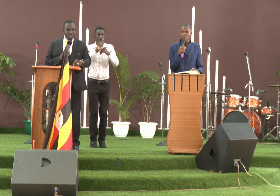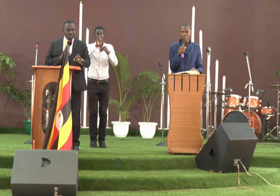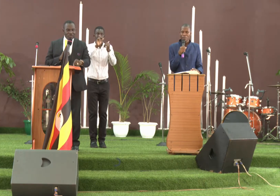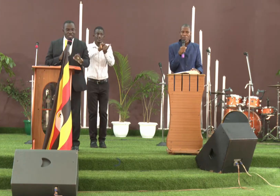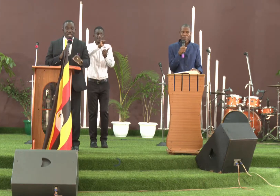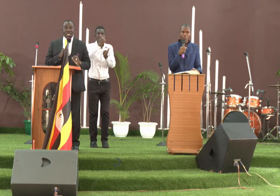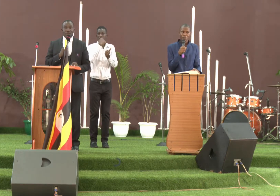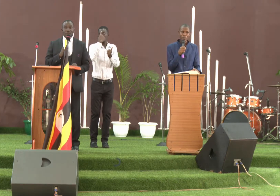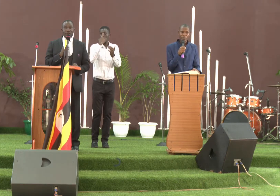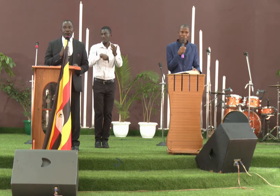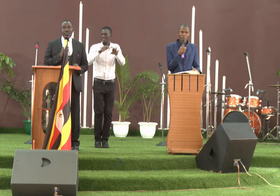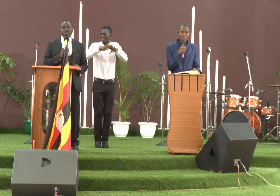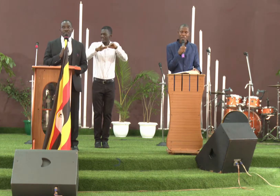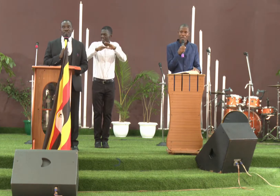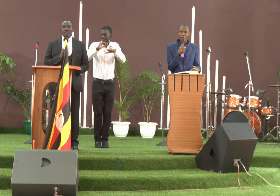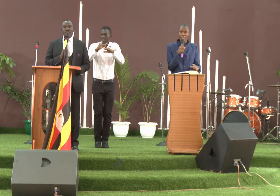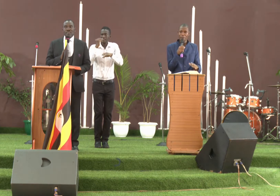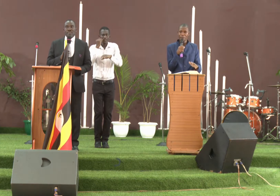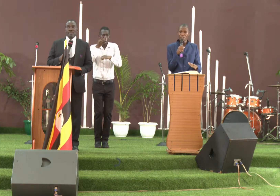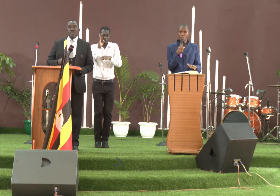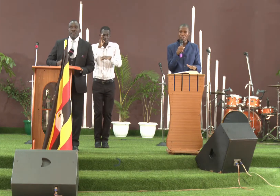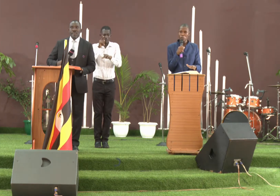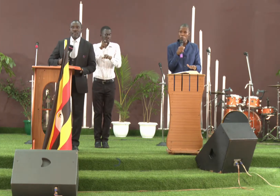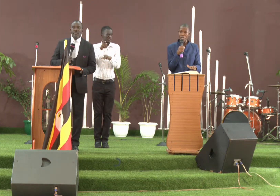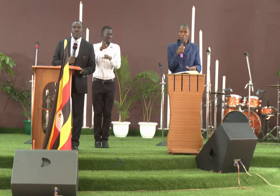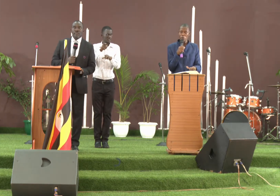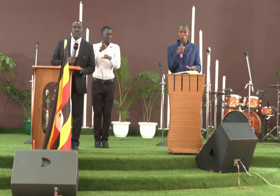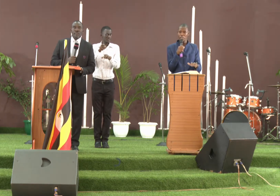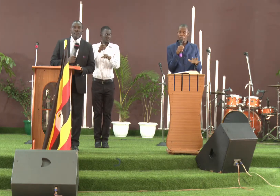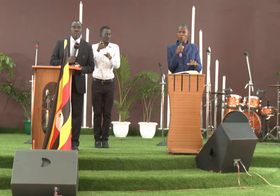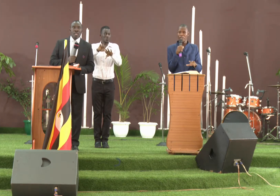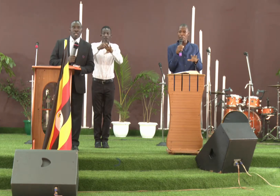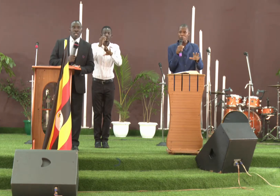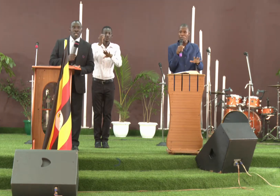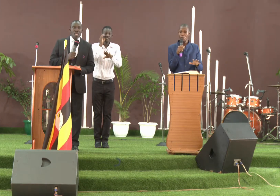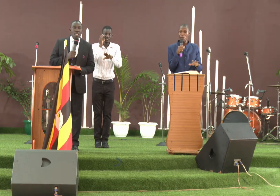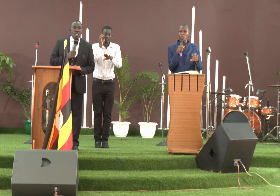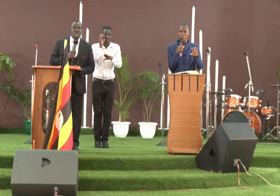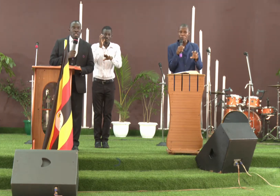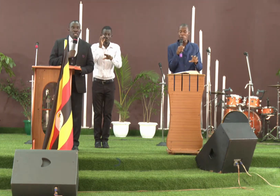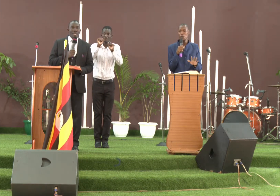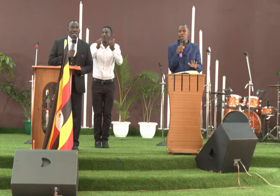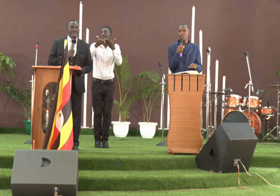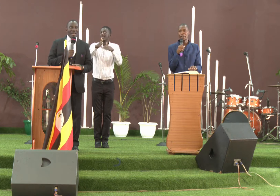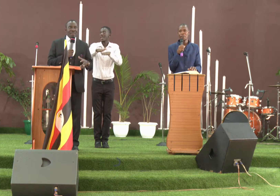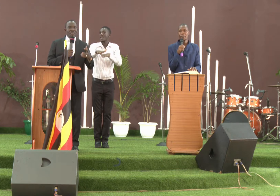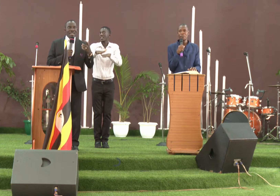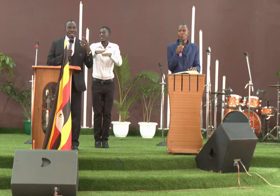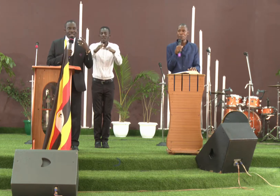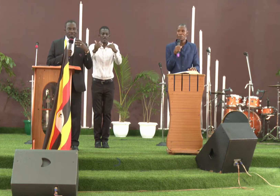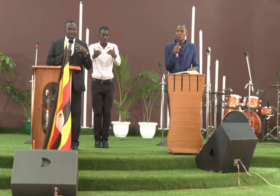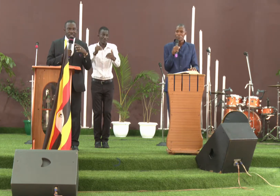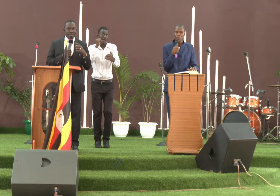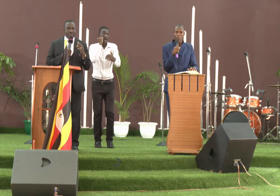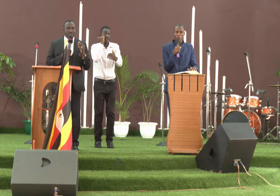tolya kibala bwono kirya kiriko kufa. And verse 15 shows us, do not eat of that tree. When you eat of it, you'll die. Adam bwe